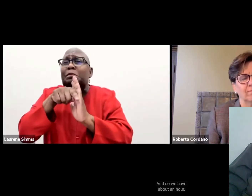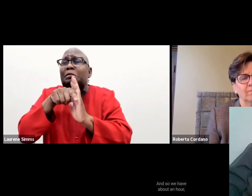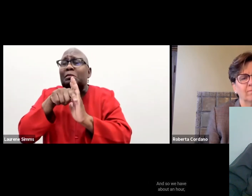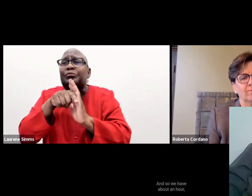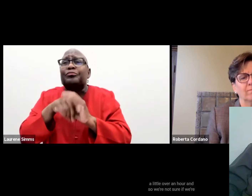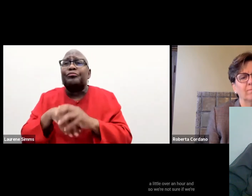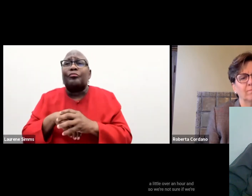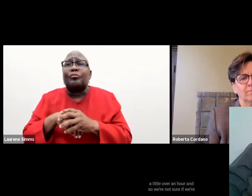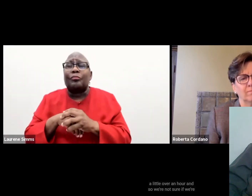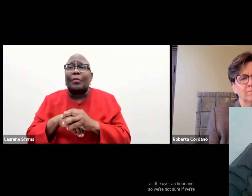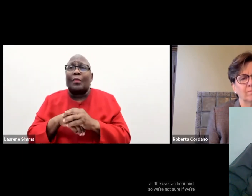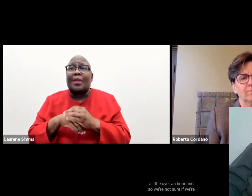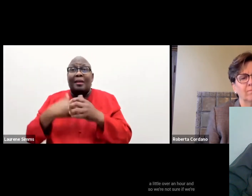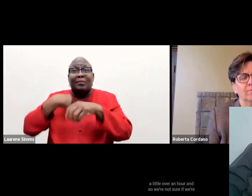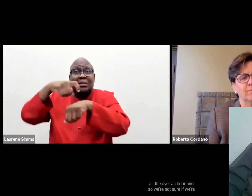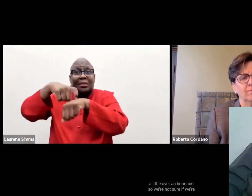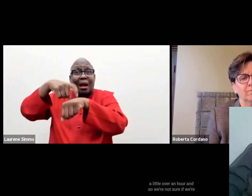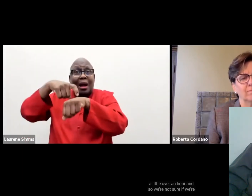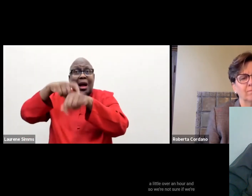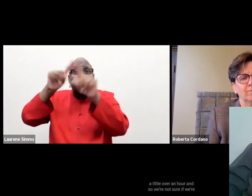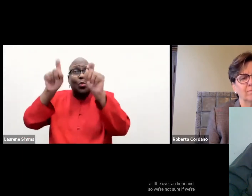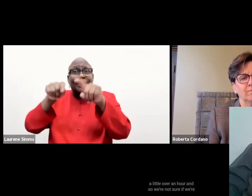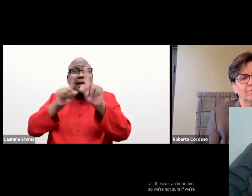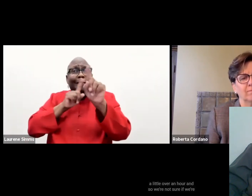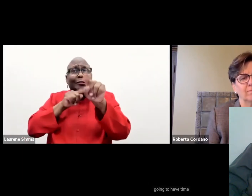And so we have about 1 hour.